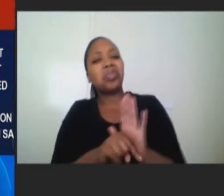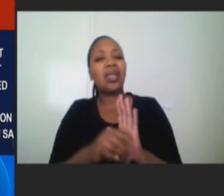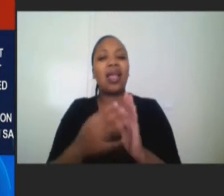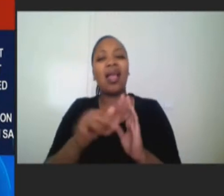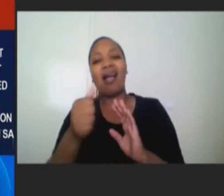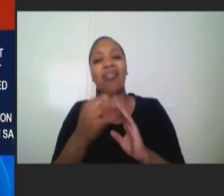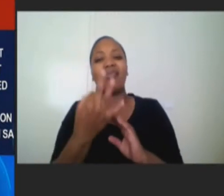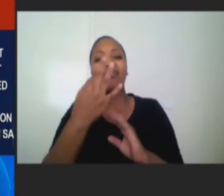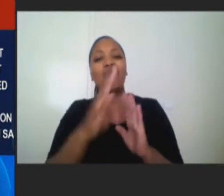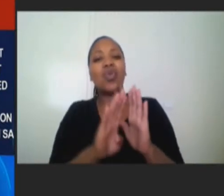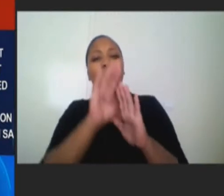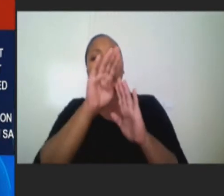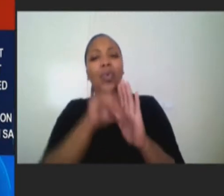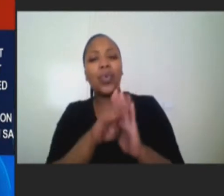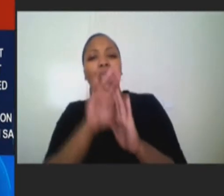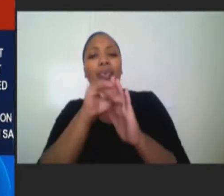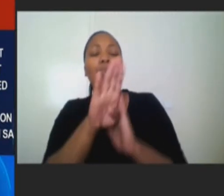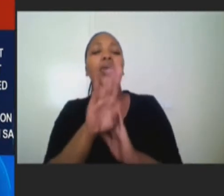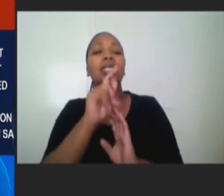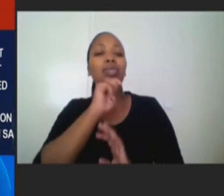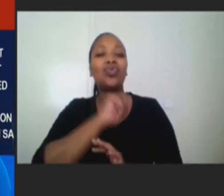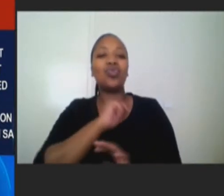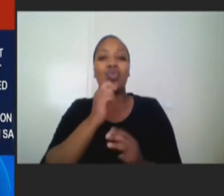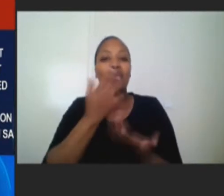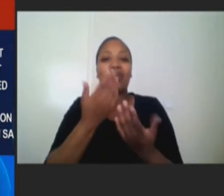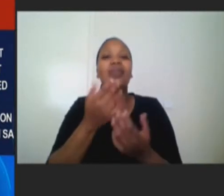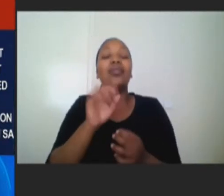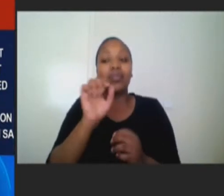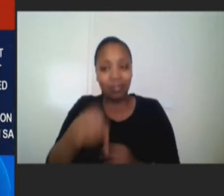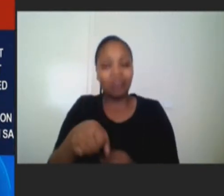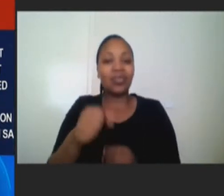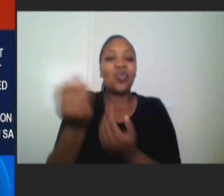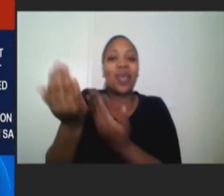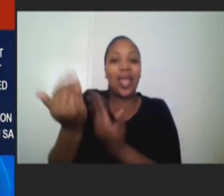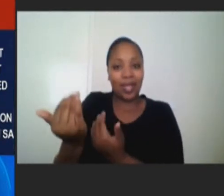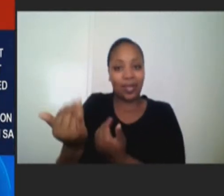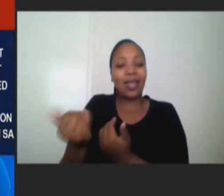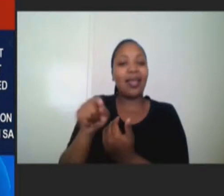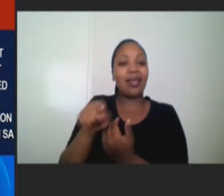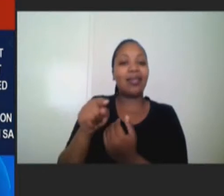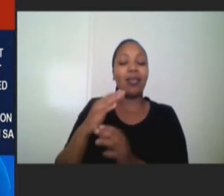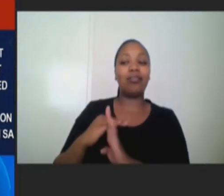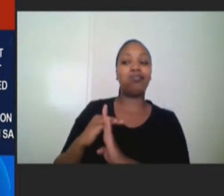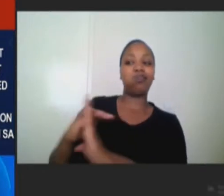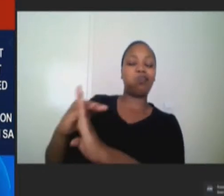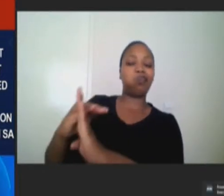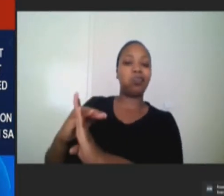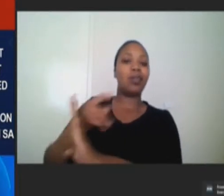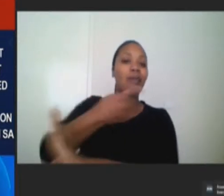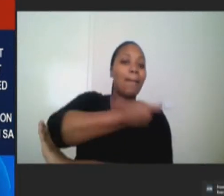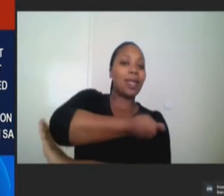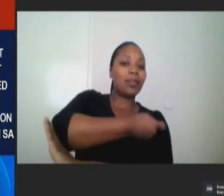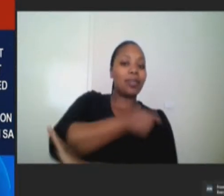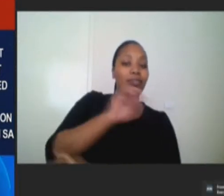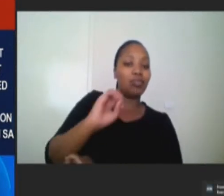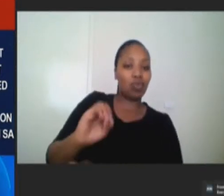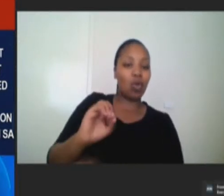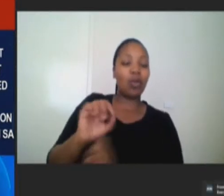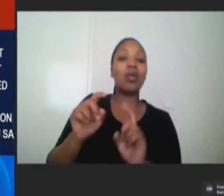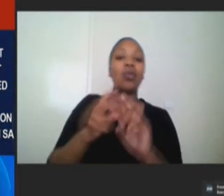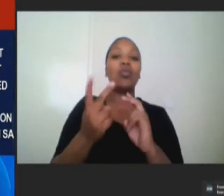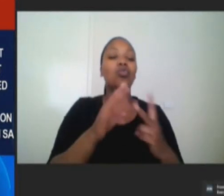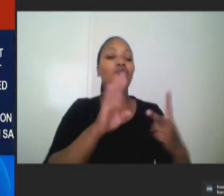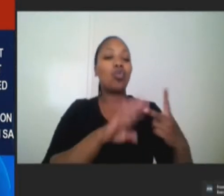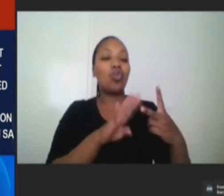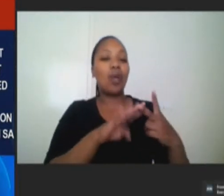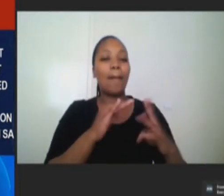expect that doesn't matter which variant we'd have, there'd be some protection from the vaccination, but also protection from the wild infection